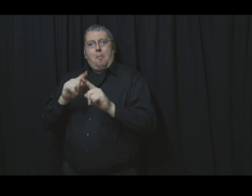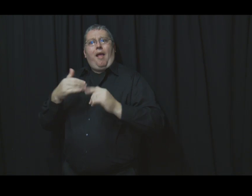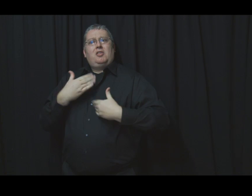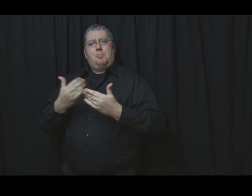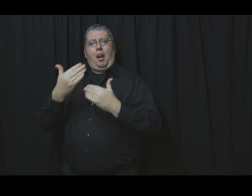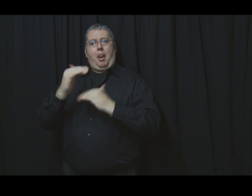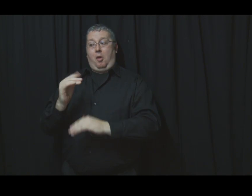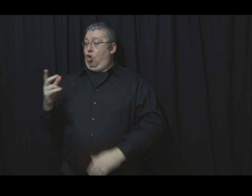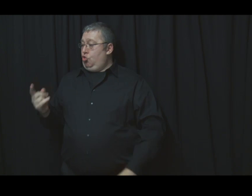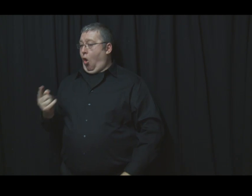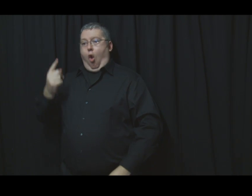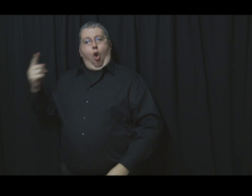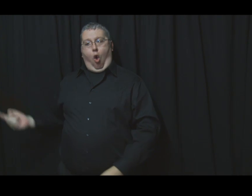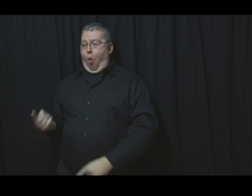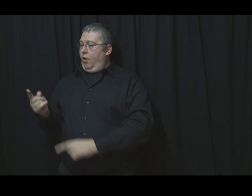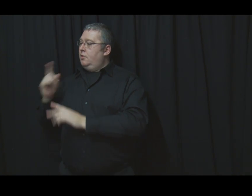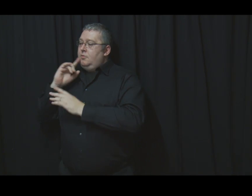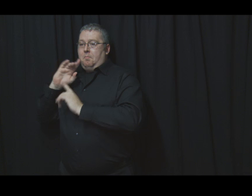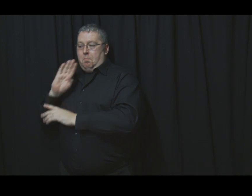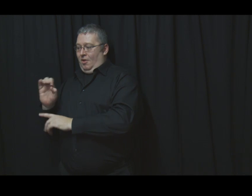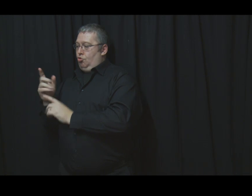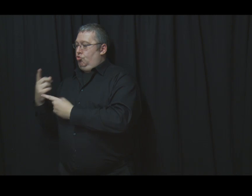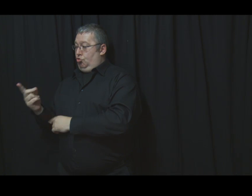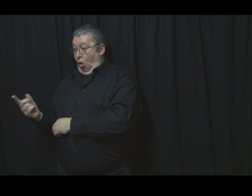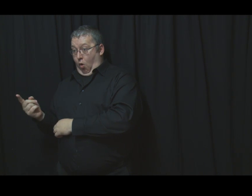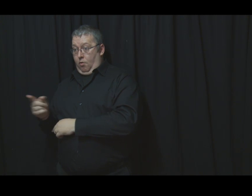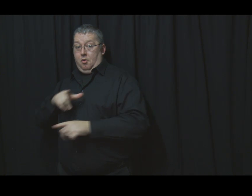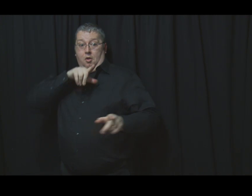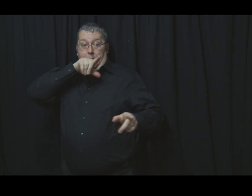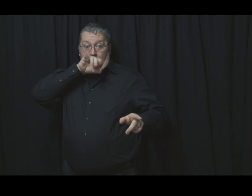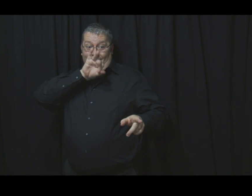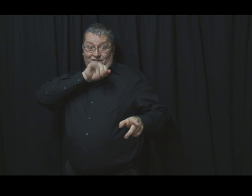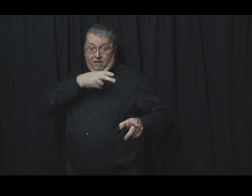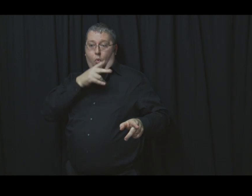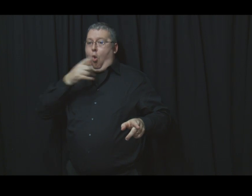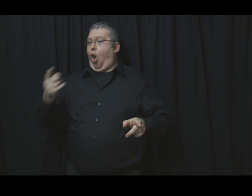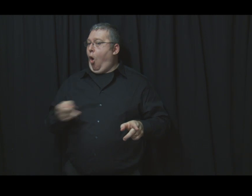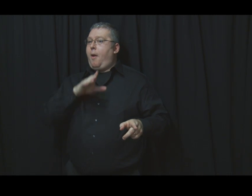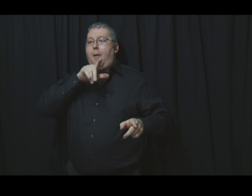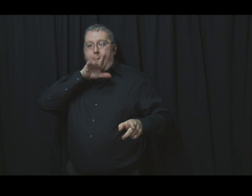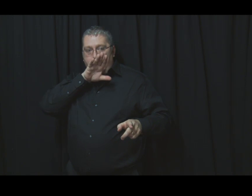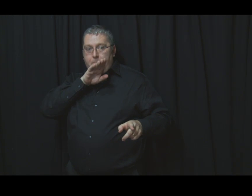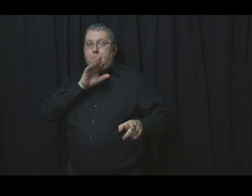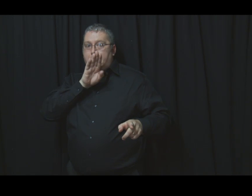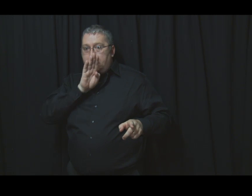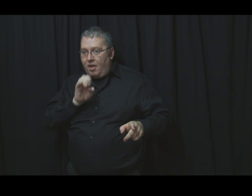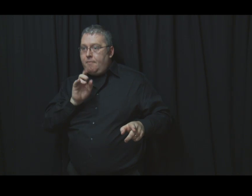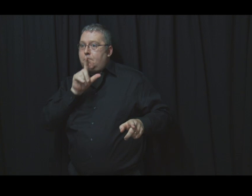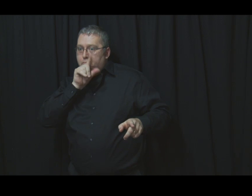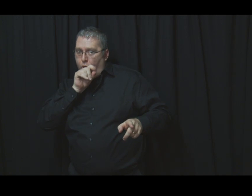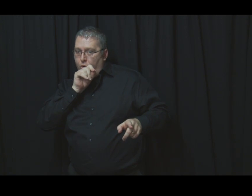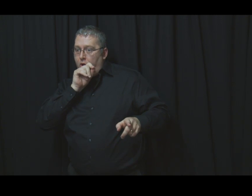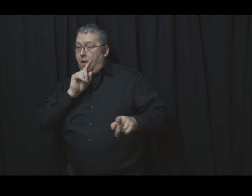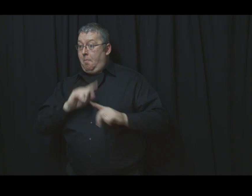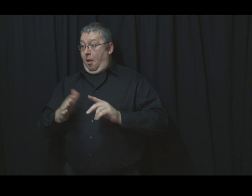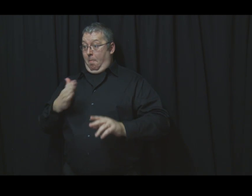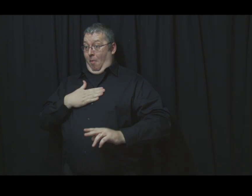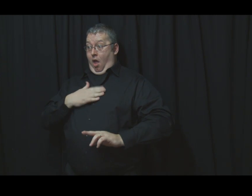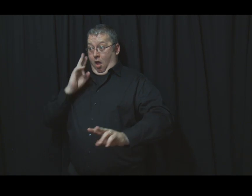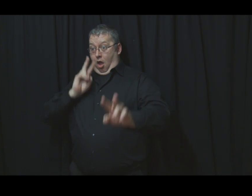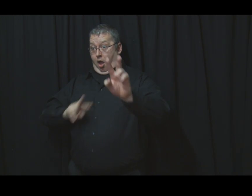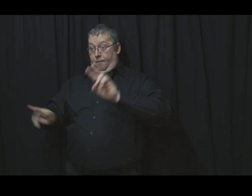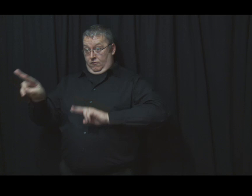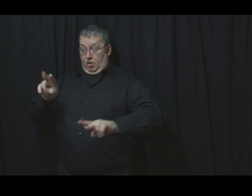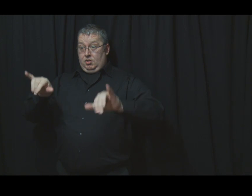will always be dogs, finches will always be finches. Now, as a creationist, I maintain that observational